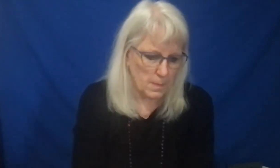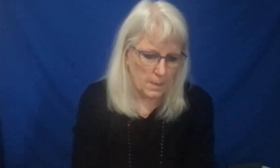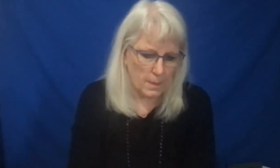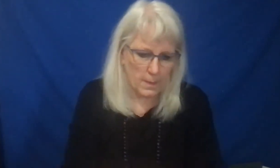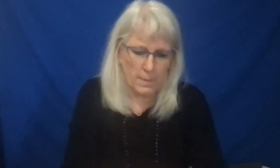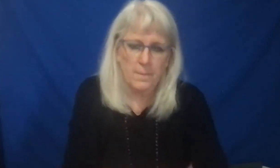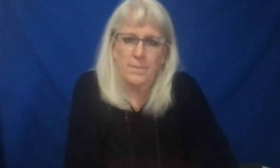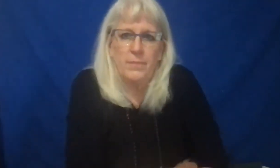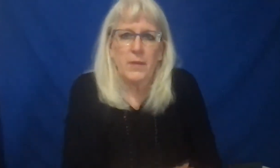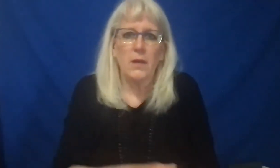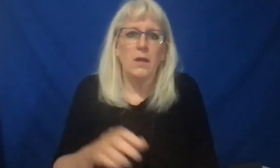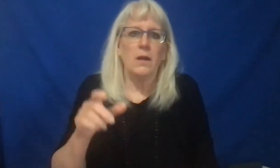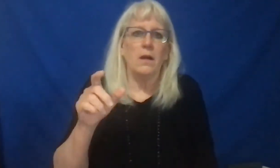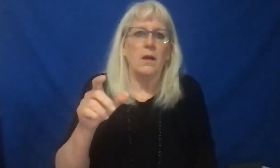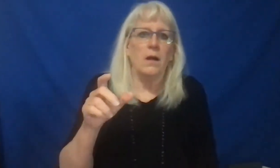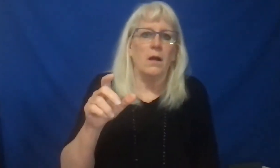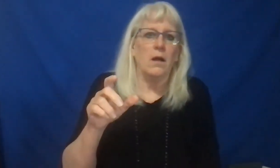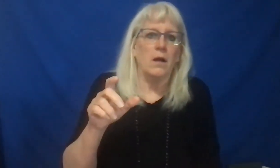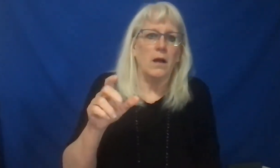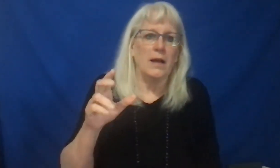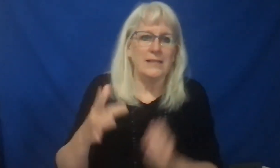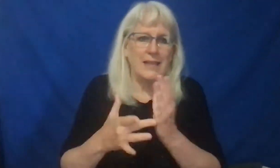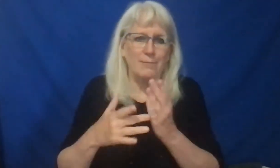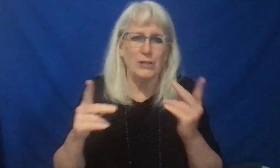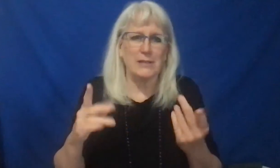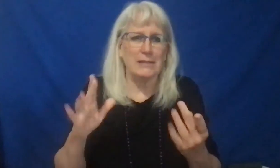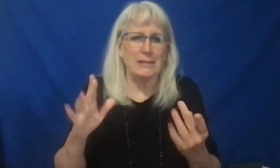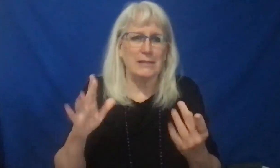I think she just actually lost her connection.